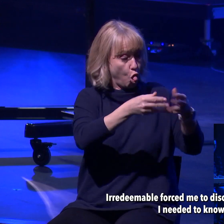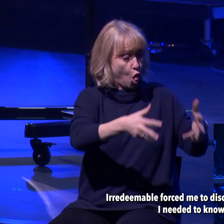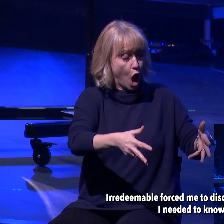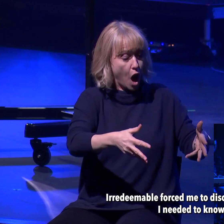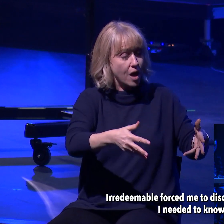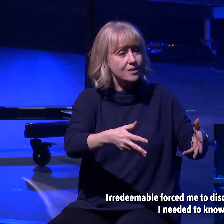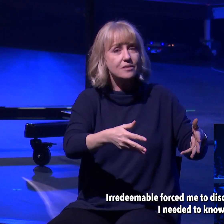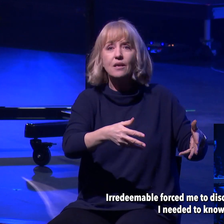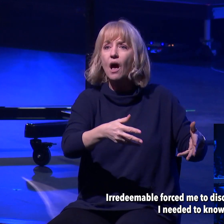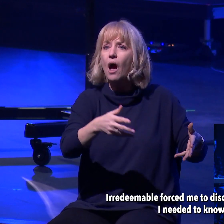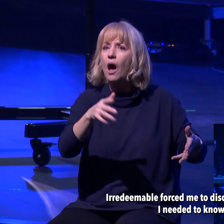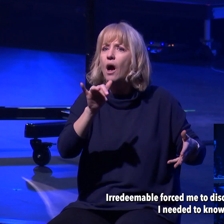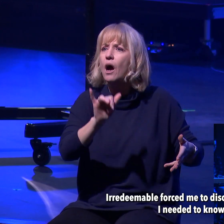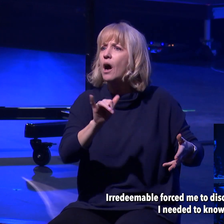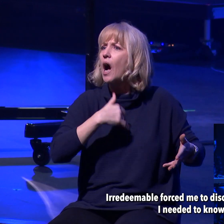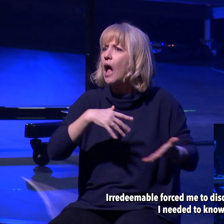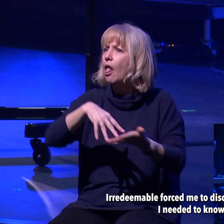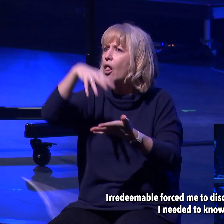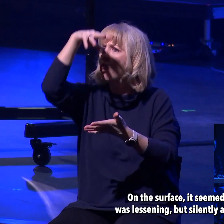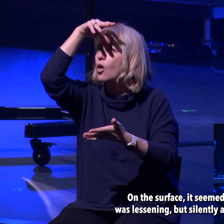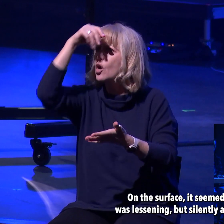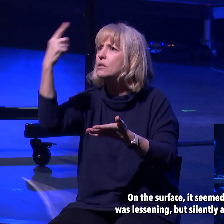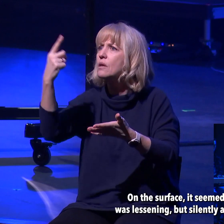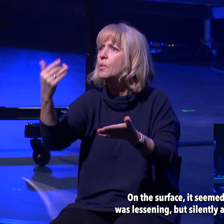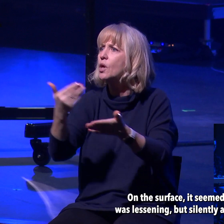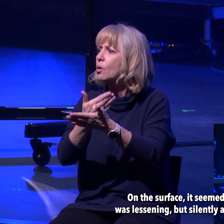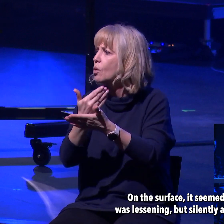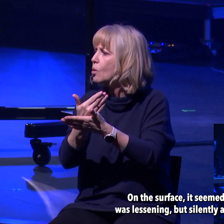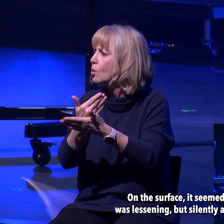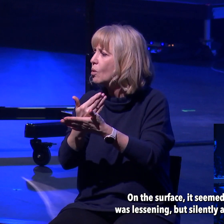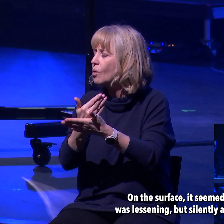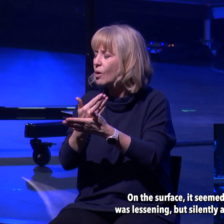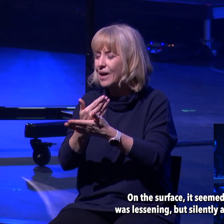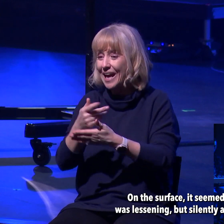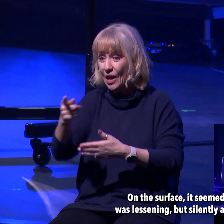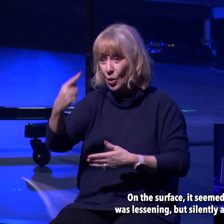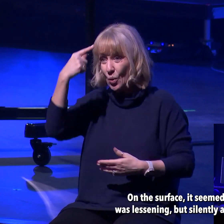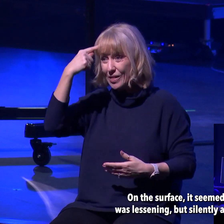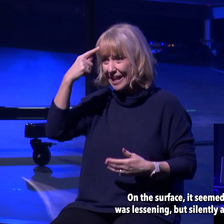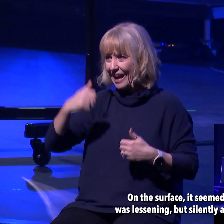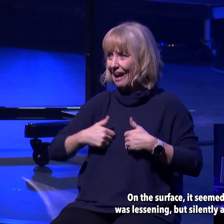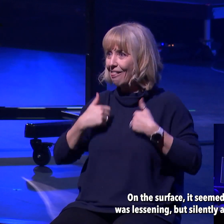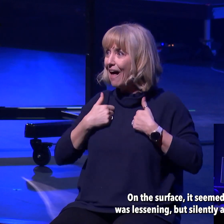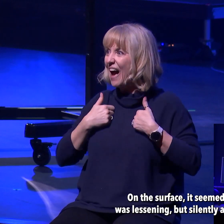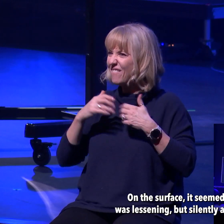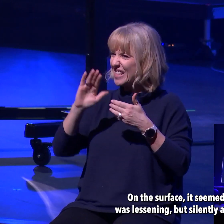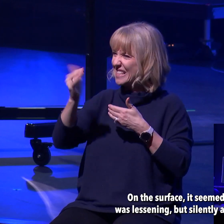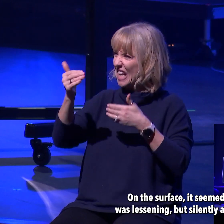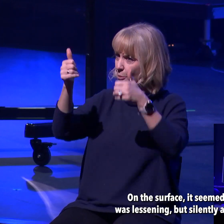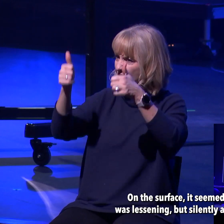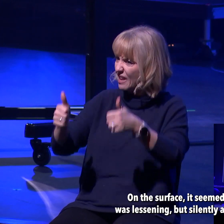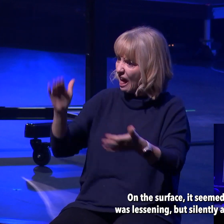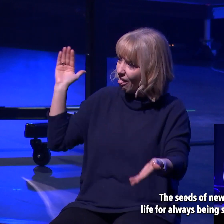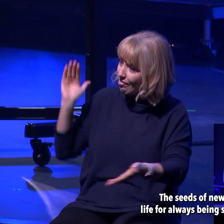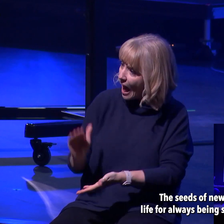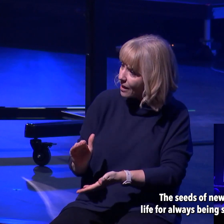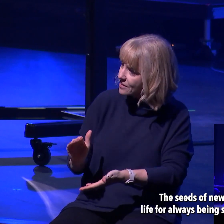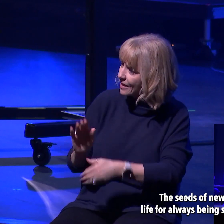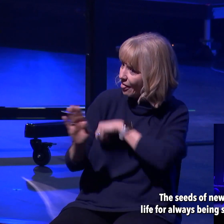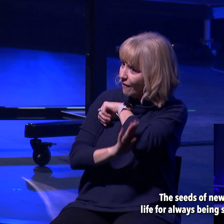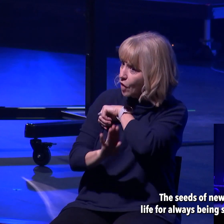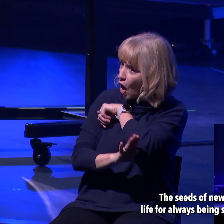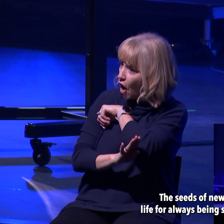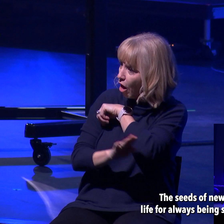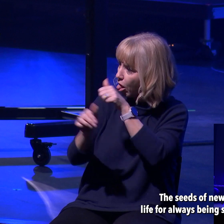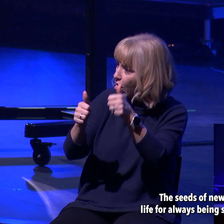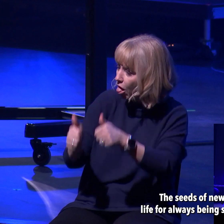discern meanings I needed to know. On the surface, it seemed that life was lessening, but silently and lavishly, the seeds